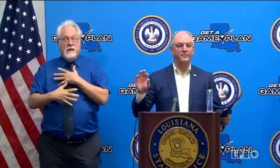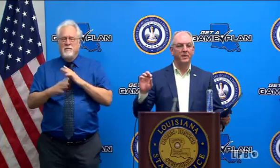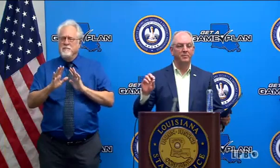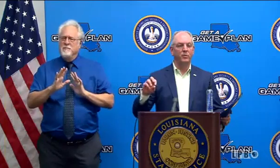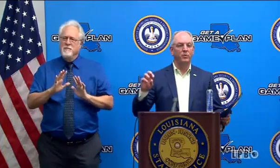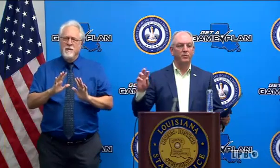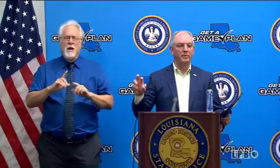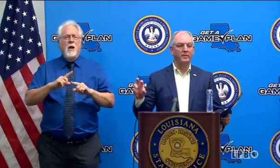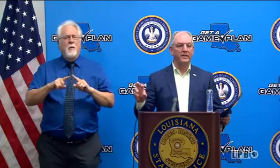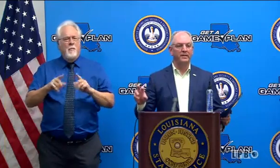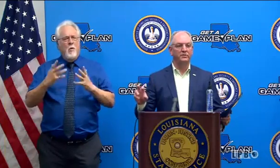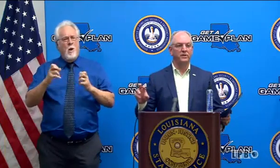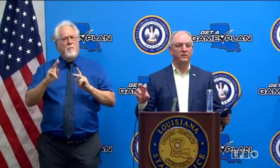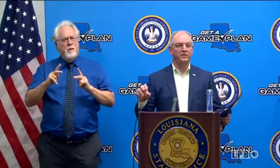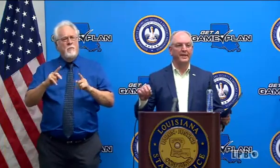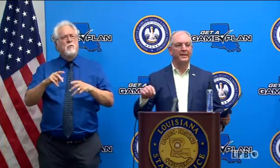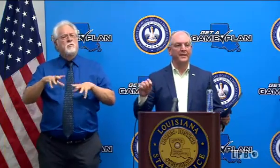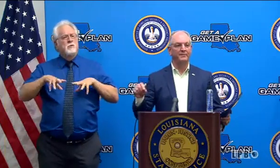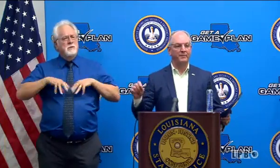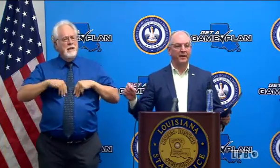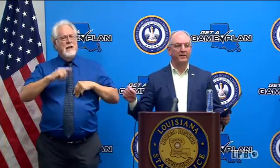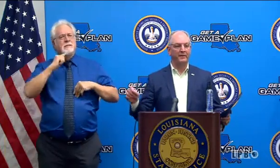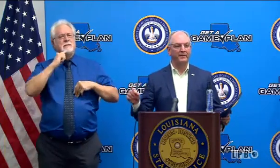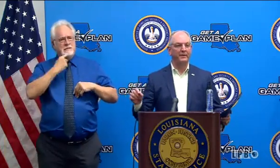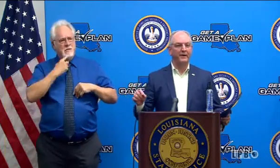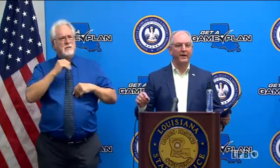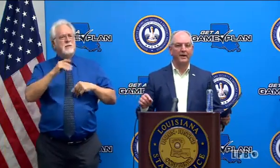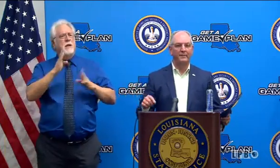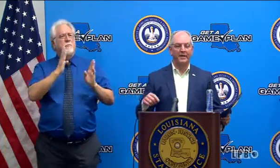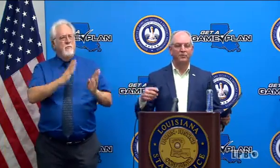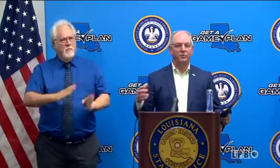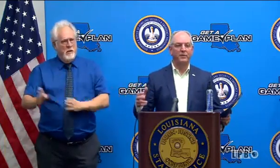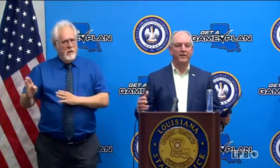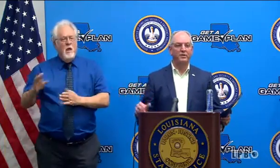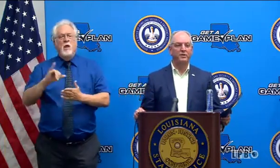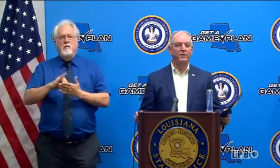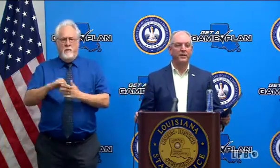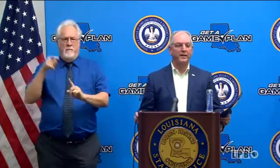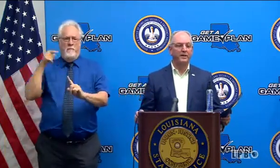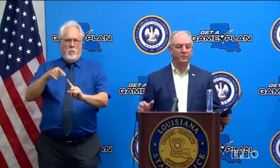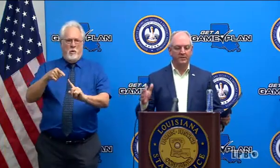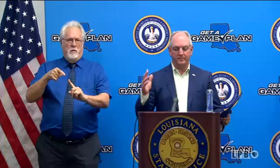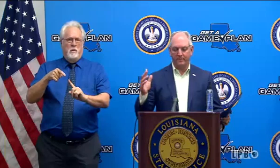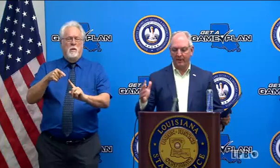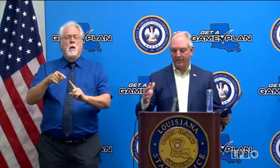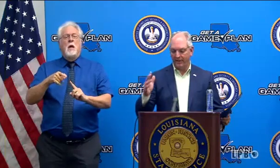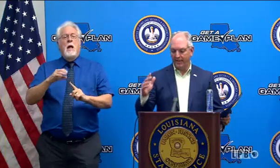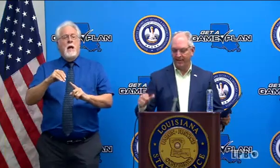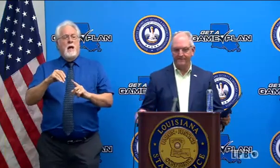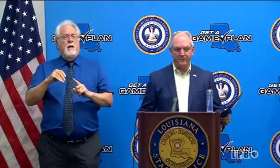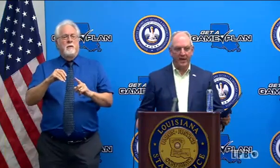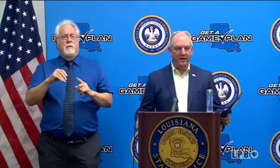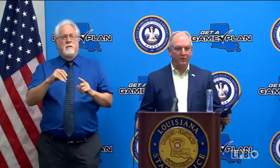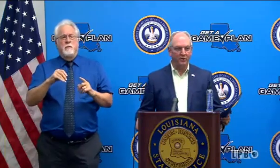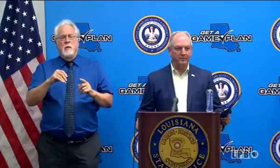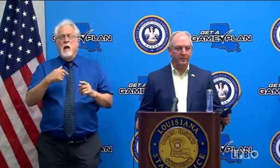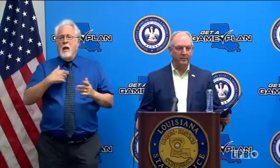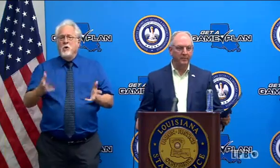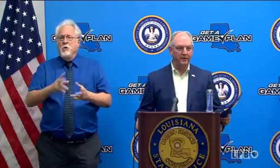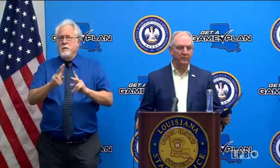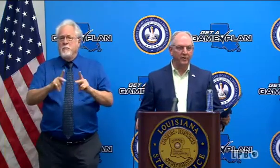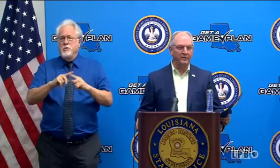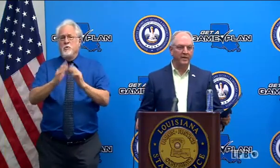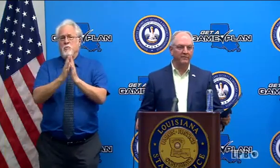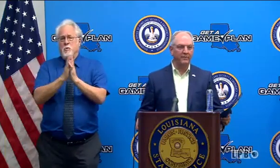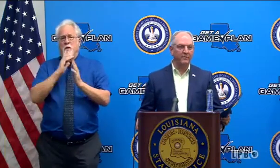anybody, but we want people to take this seriously and to get prepared. That's what we need to do. And in addition to preparing, again, I encourage